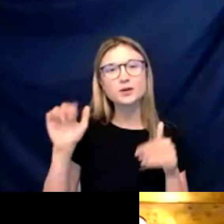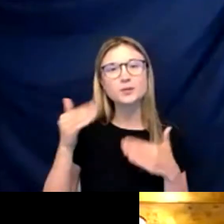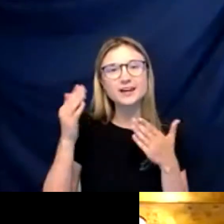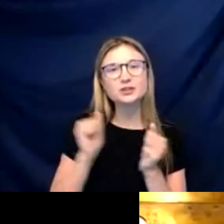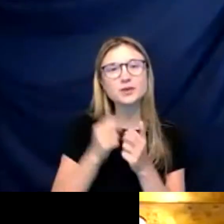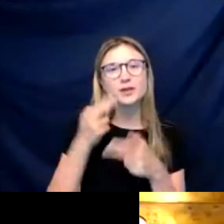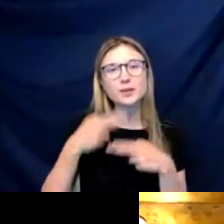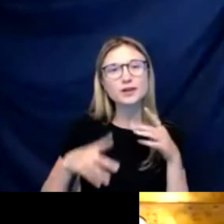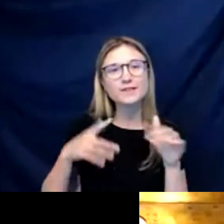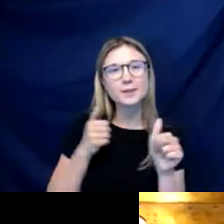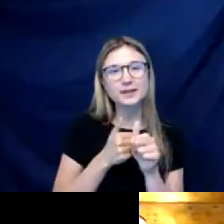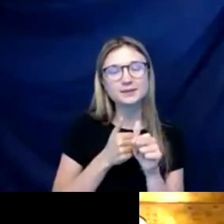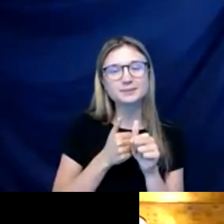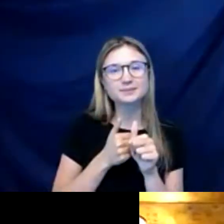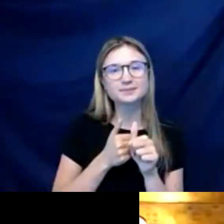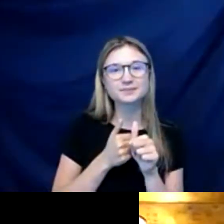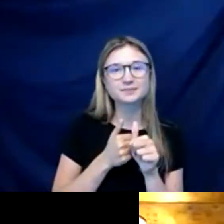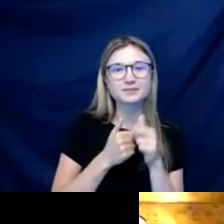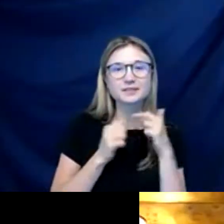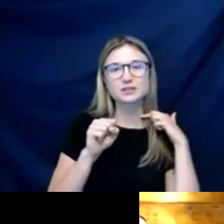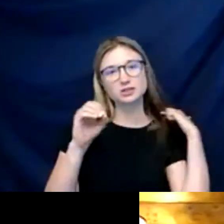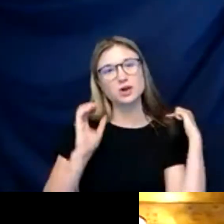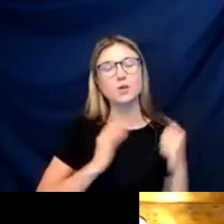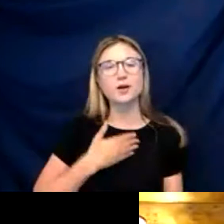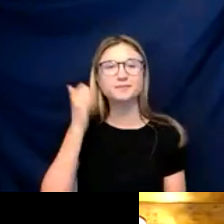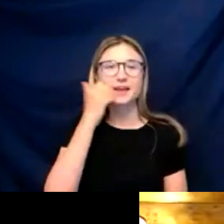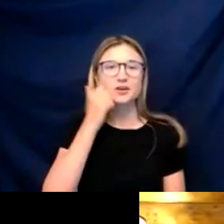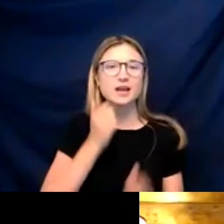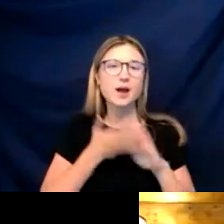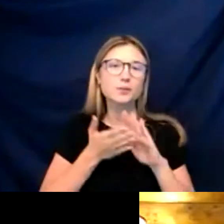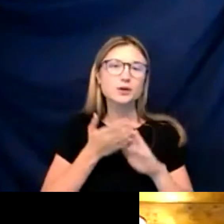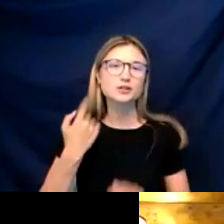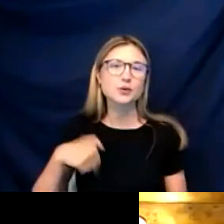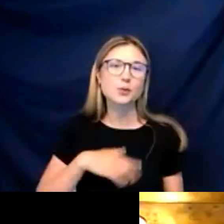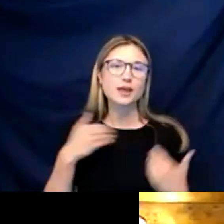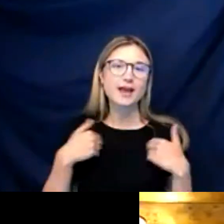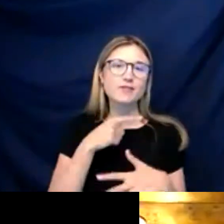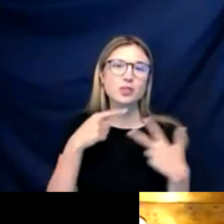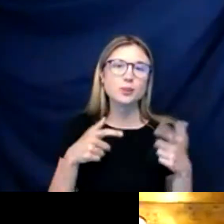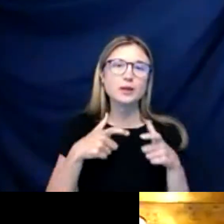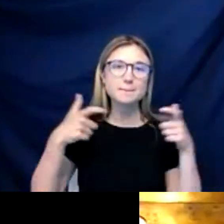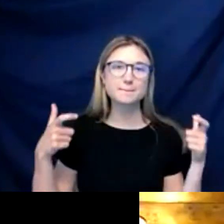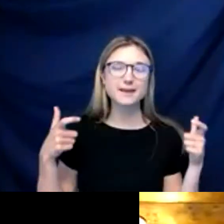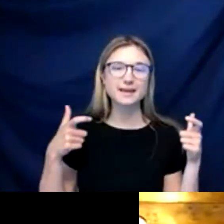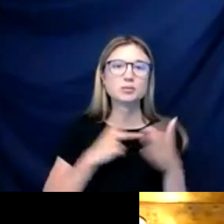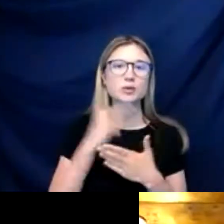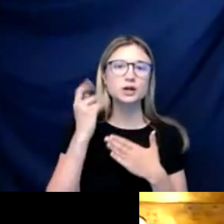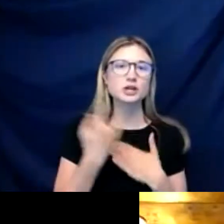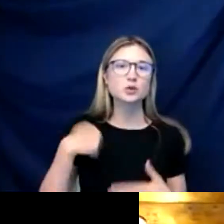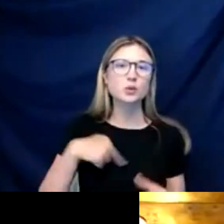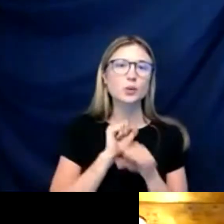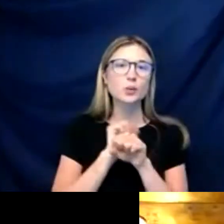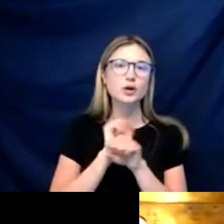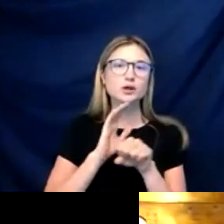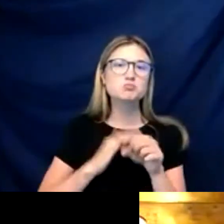update. Aside from our day-to-day operations, we do have three big initiatives that we are working on that we wanted you to be